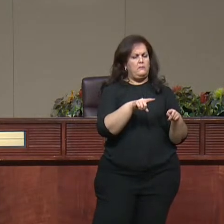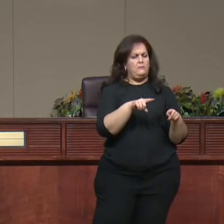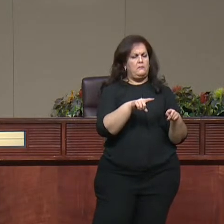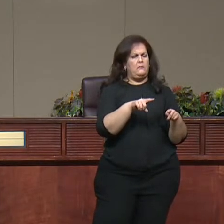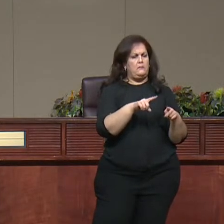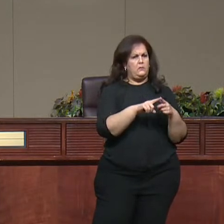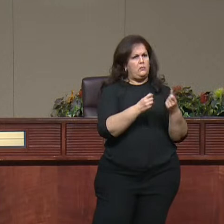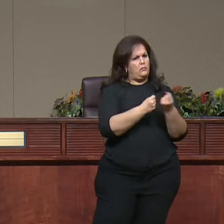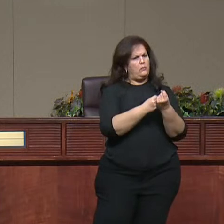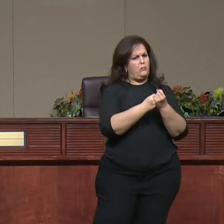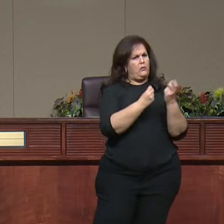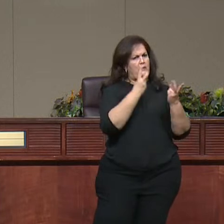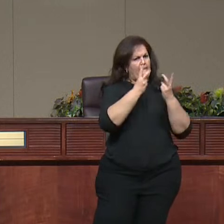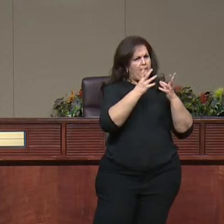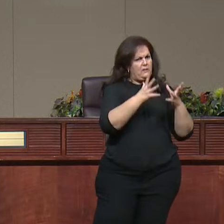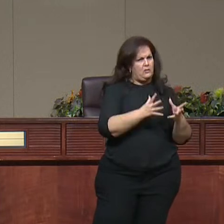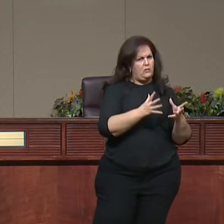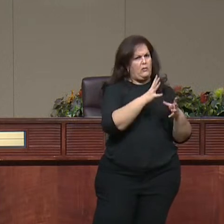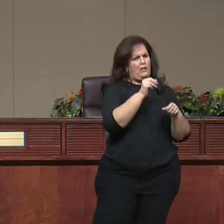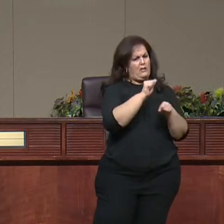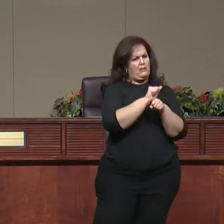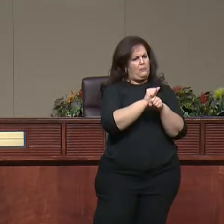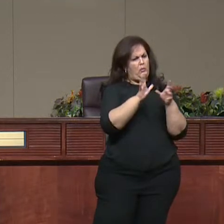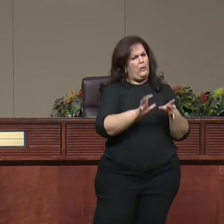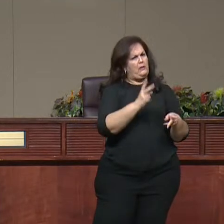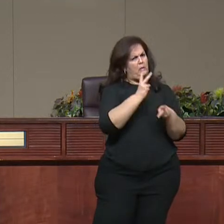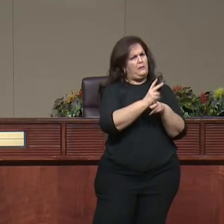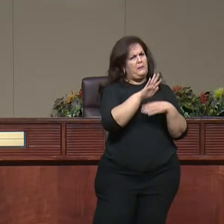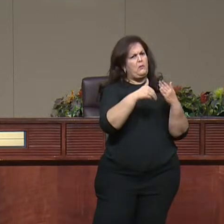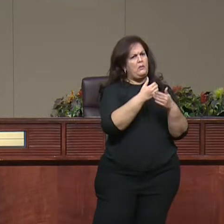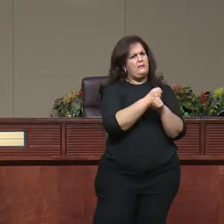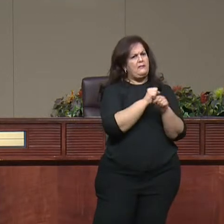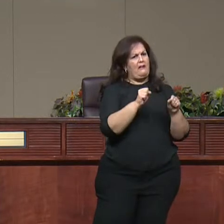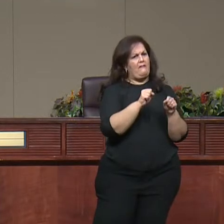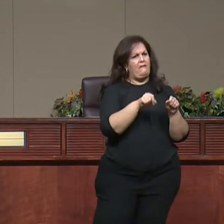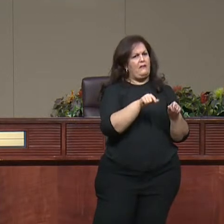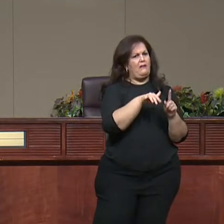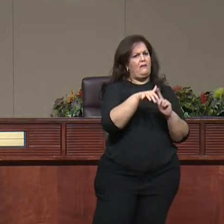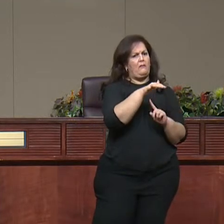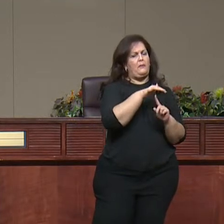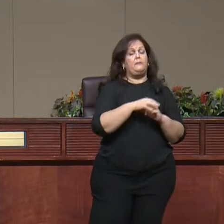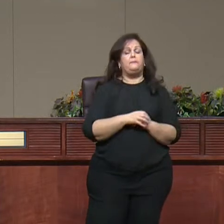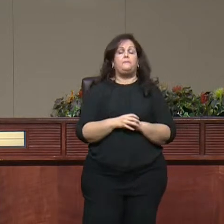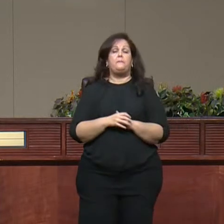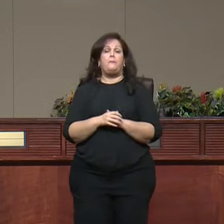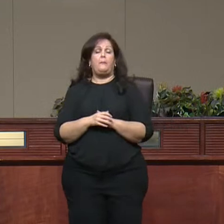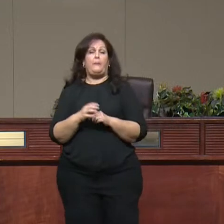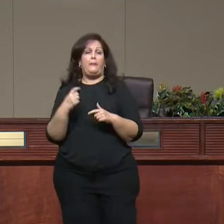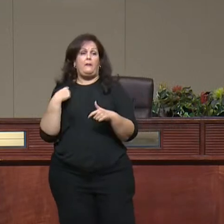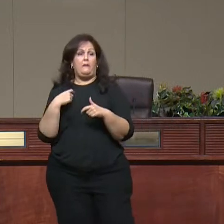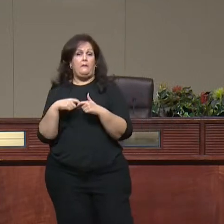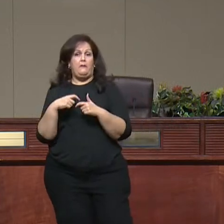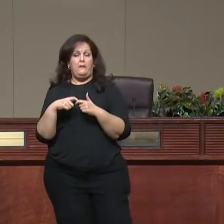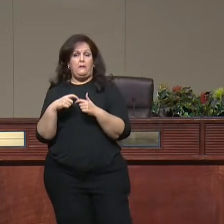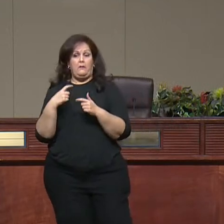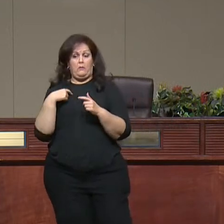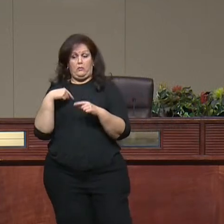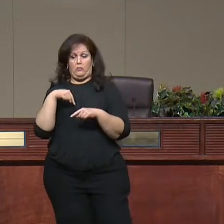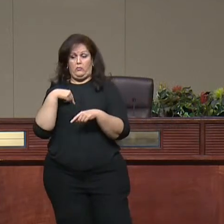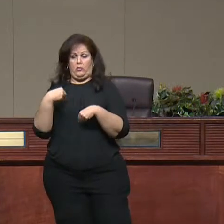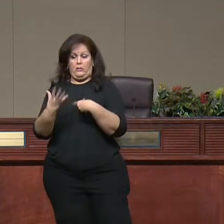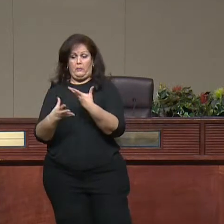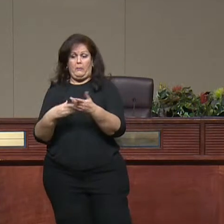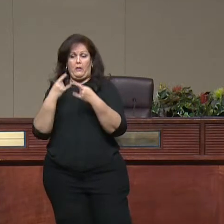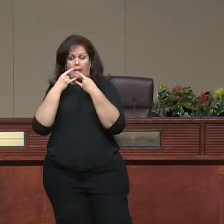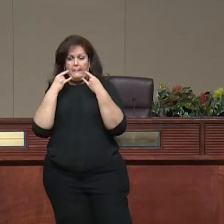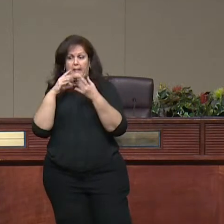their patrons and employees in being safe in those environments. Entendemos que con la distribución de este equipo de protección